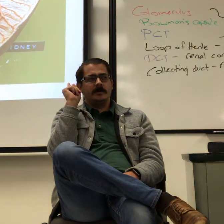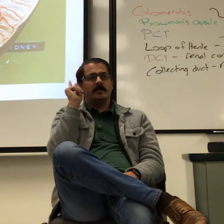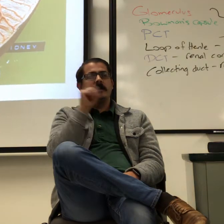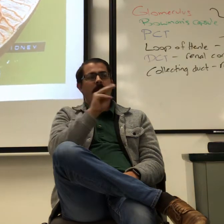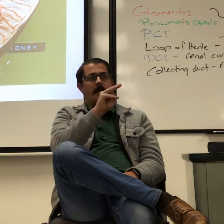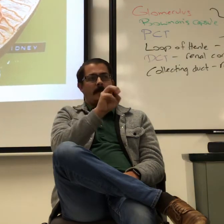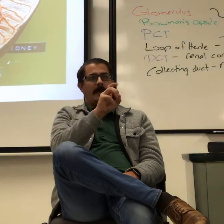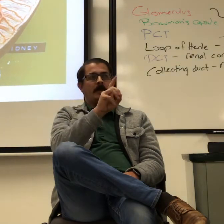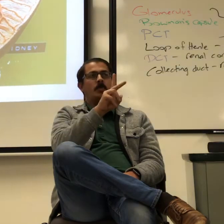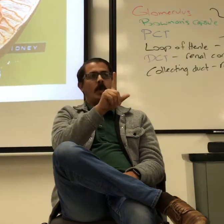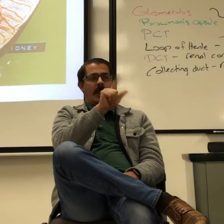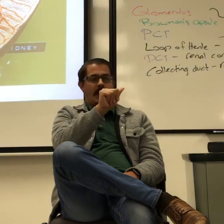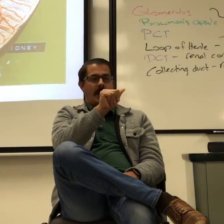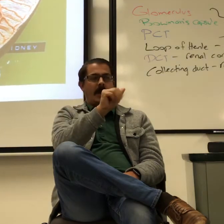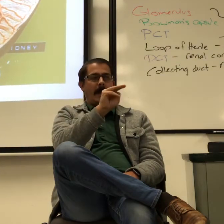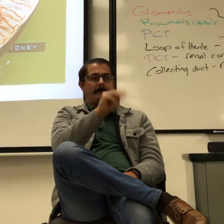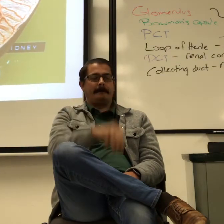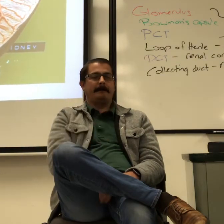Medulla.